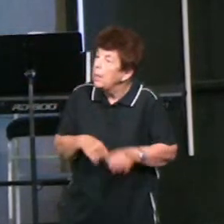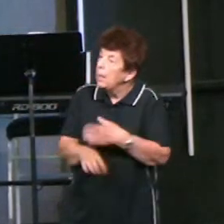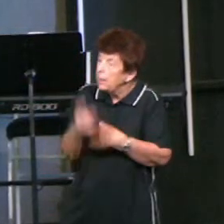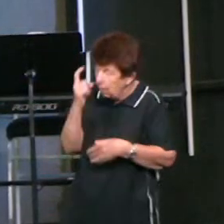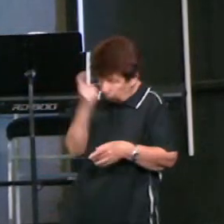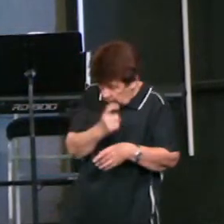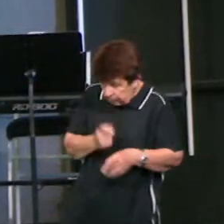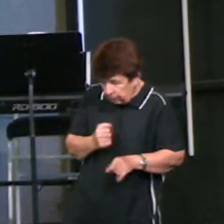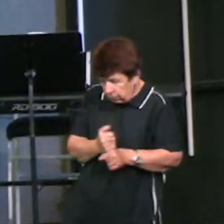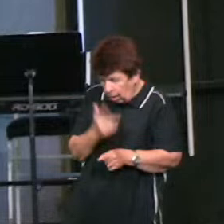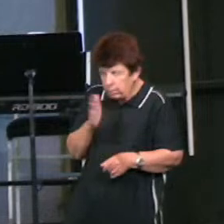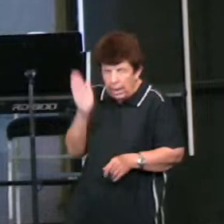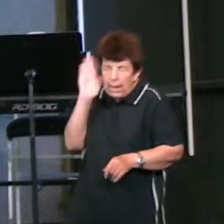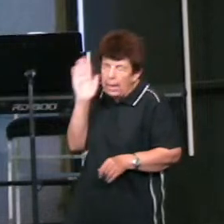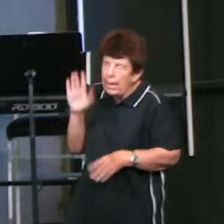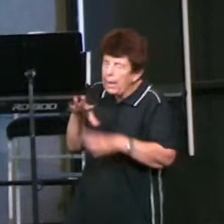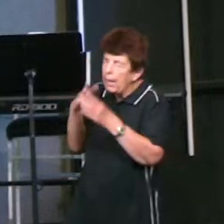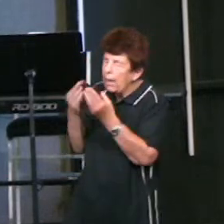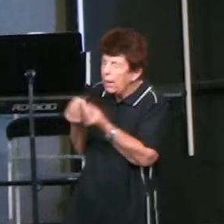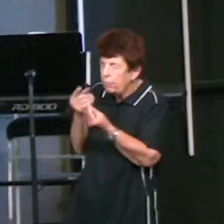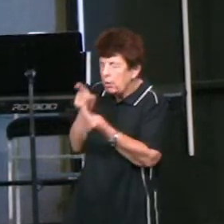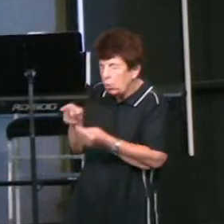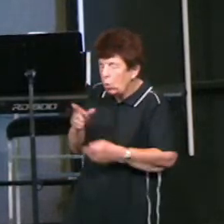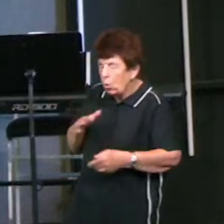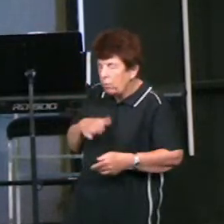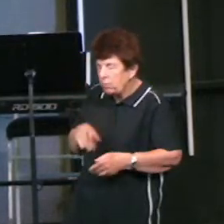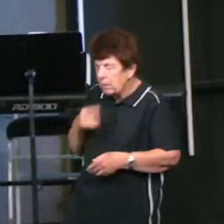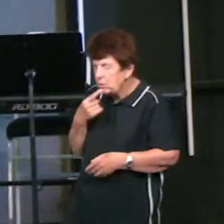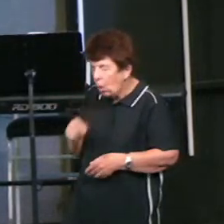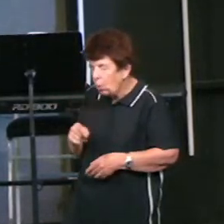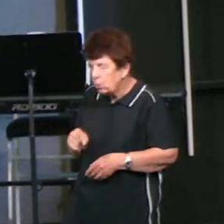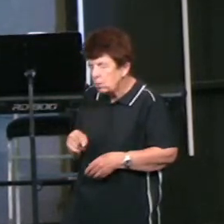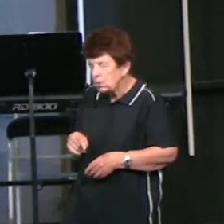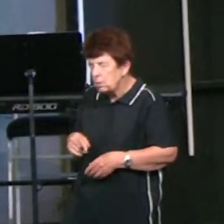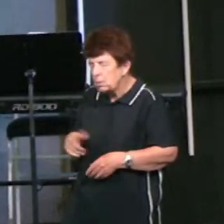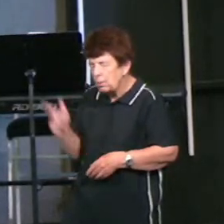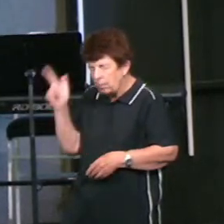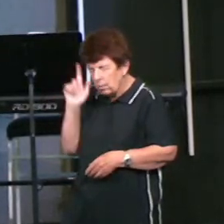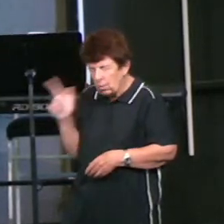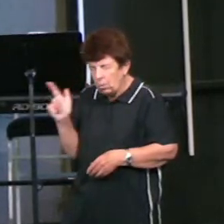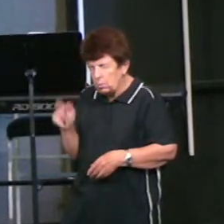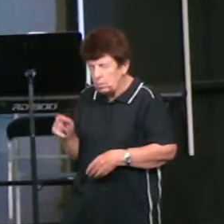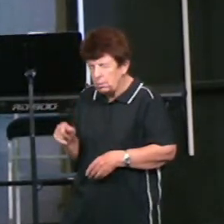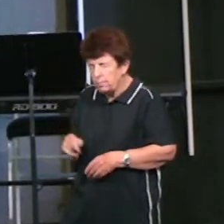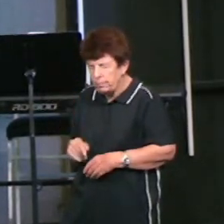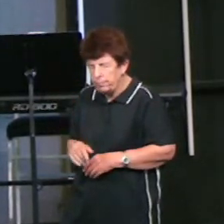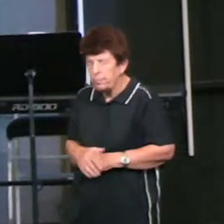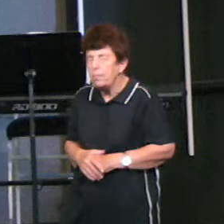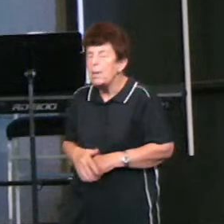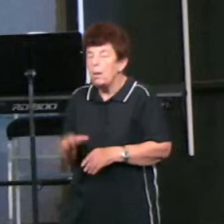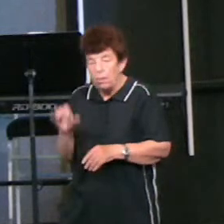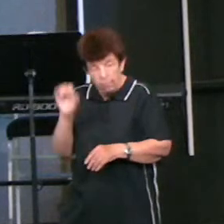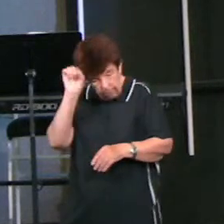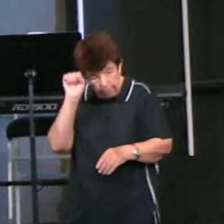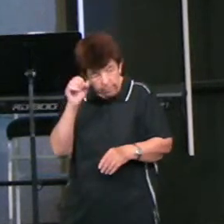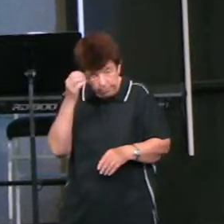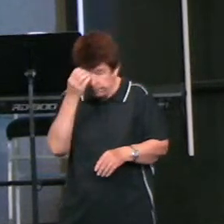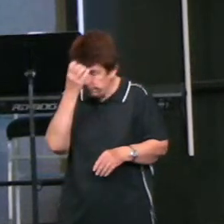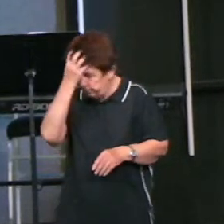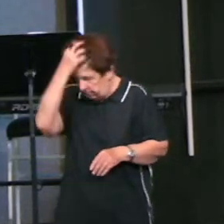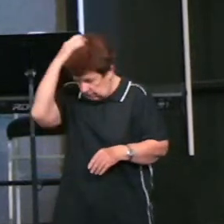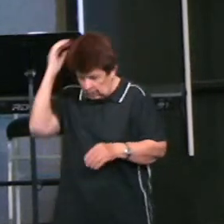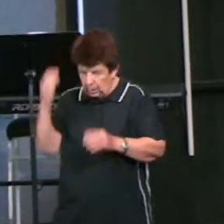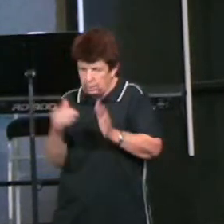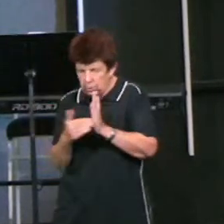of God to hear all that you have been commanded by the Lord. Remember, Jesus commanded Peter